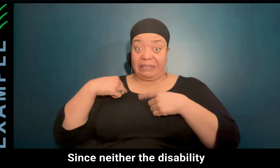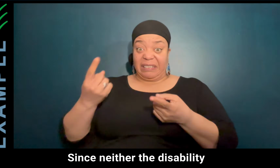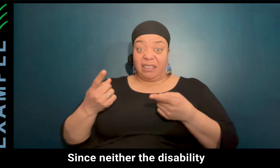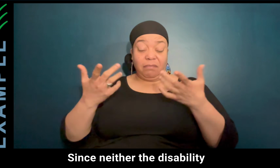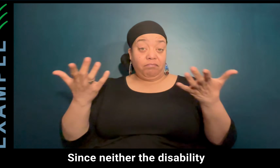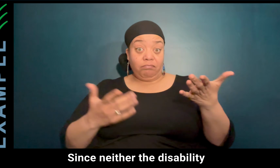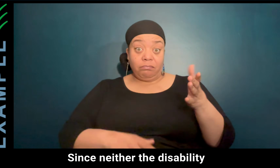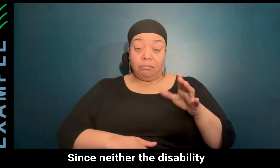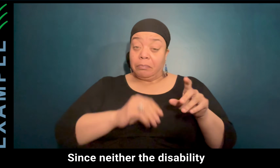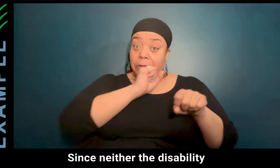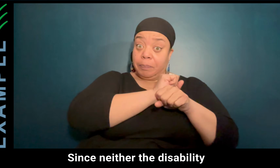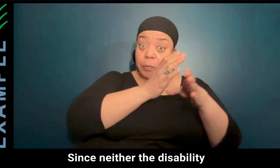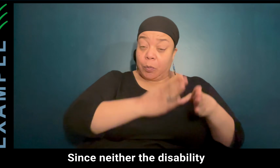Since neither the disability